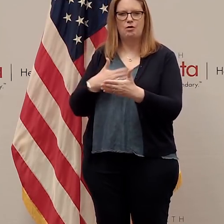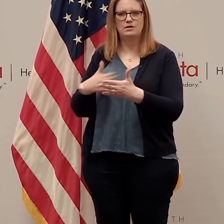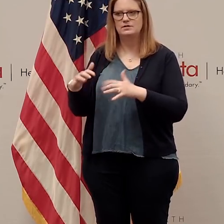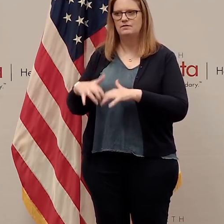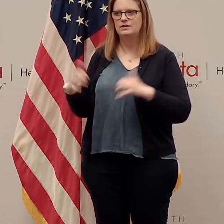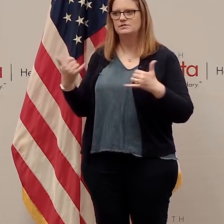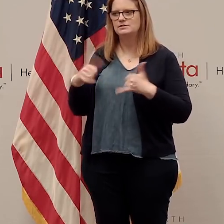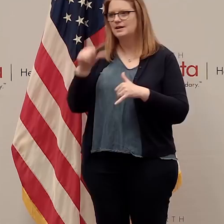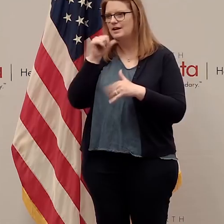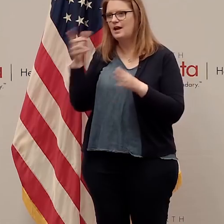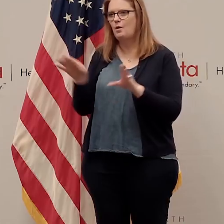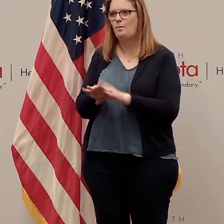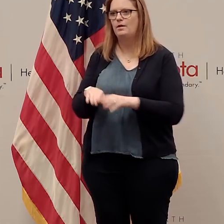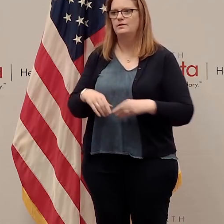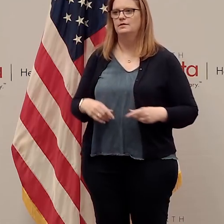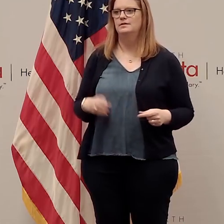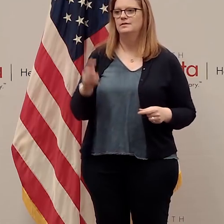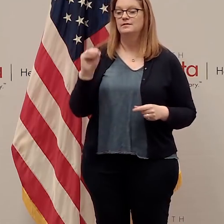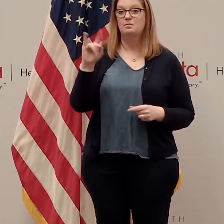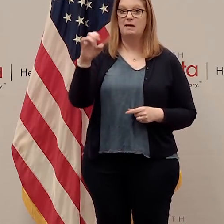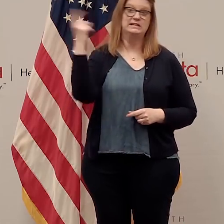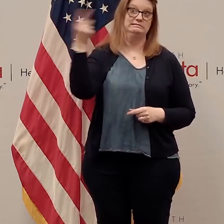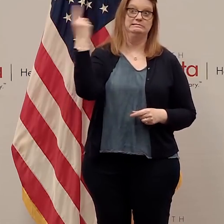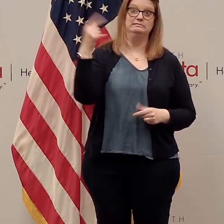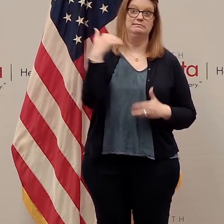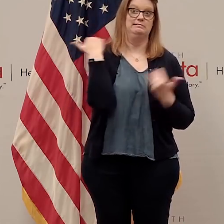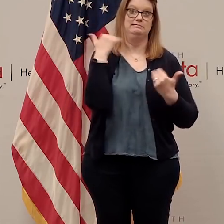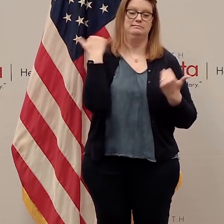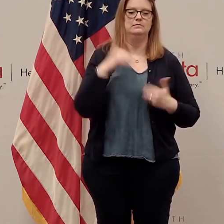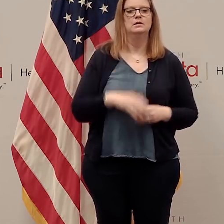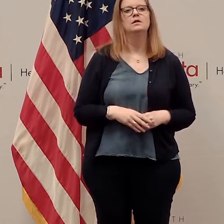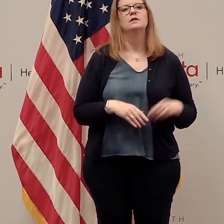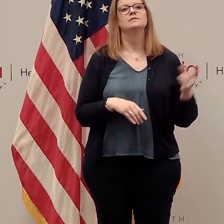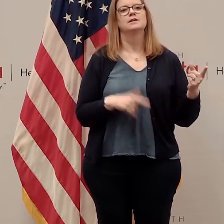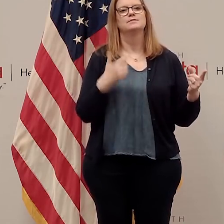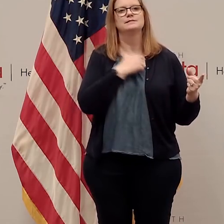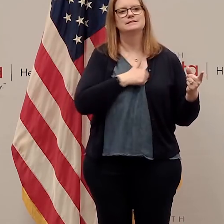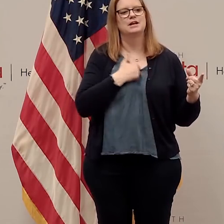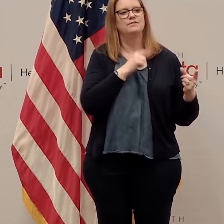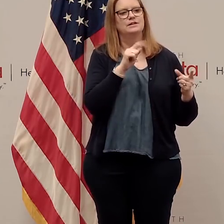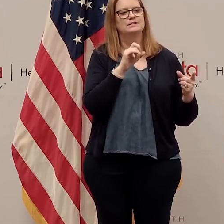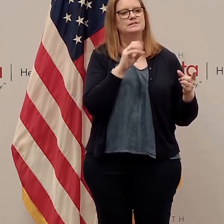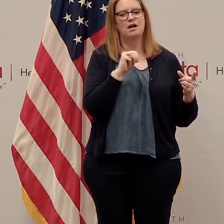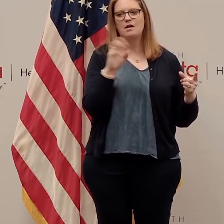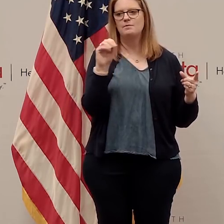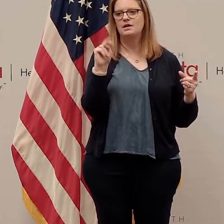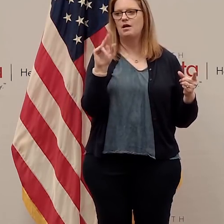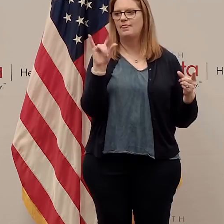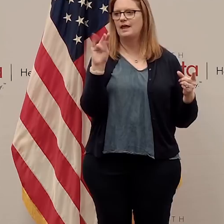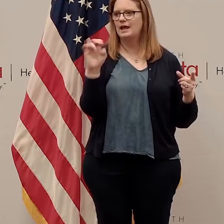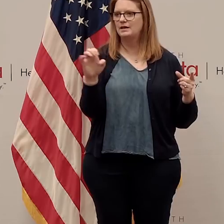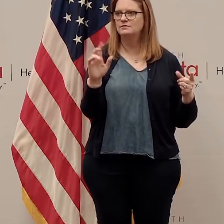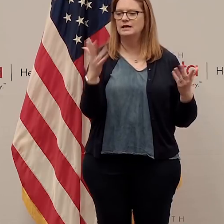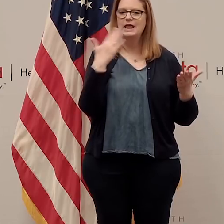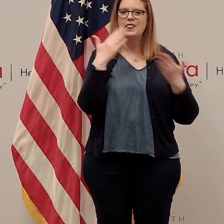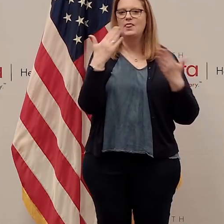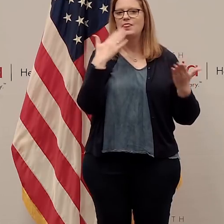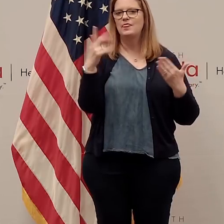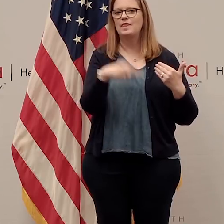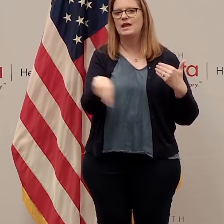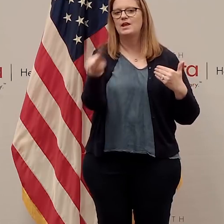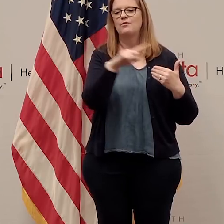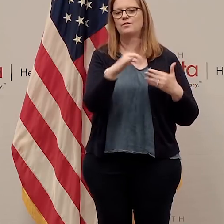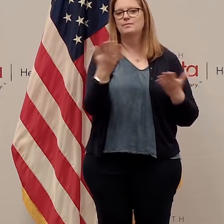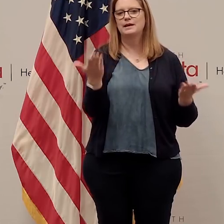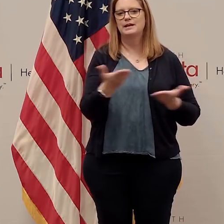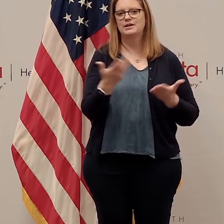venues. Okay, Mike's giving me the signal. Sorry for Tom and online and all the others. Thank you for